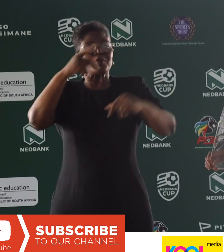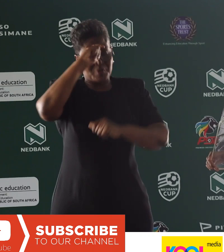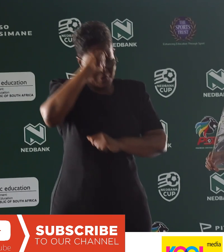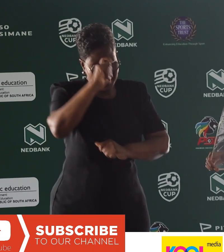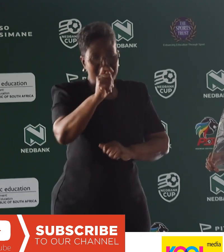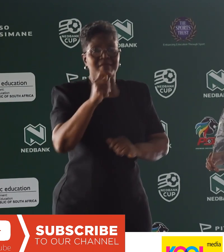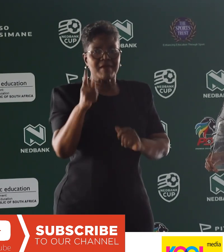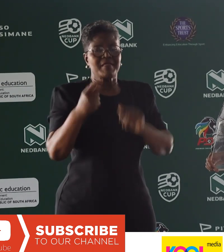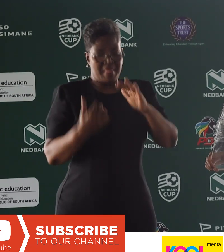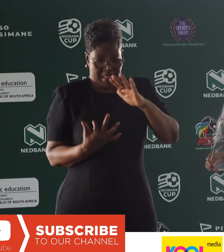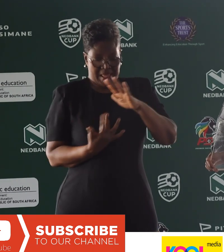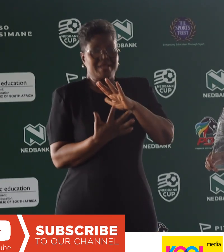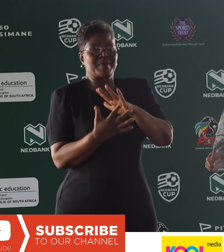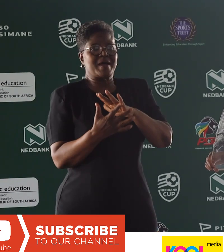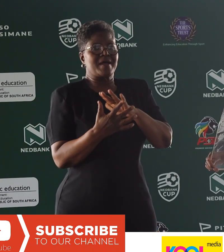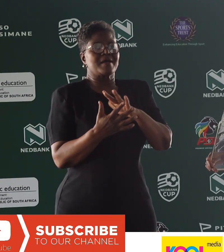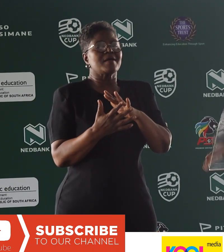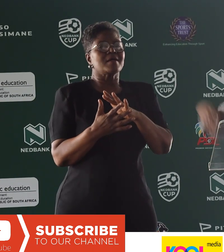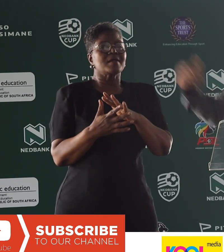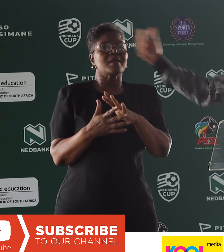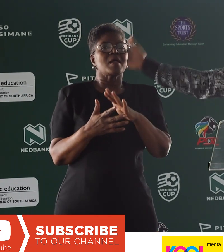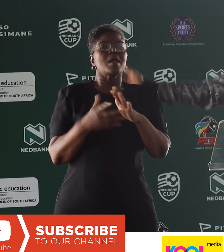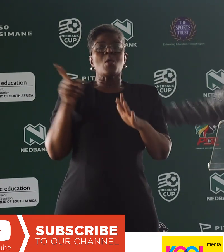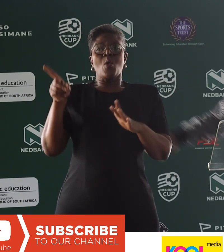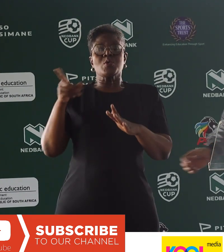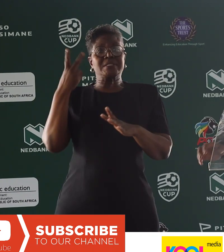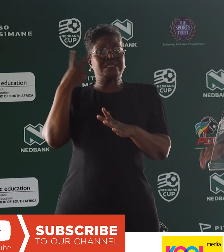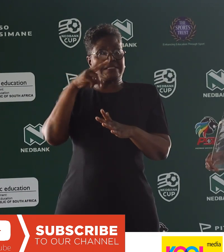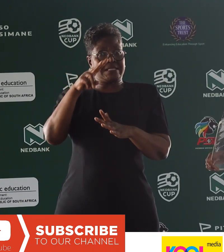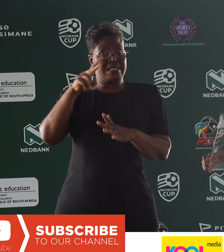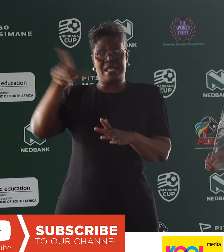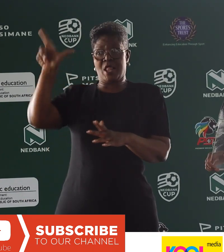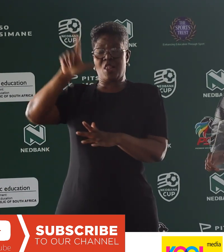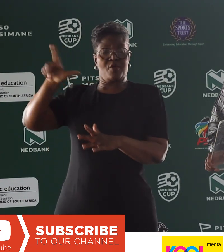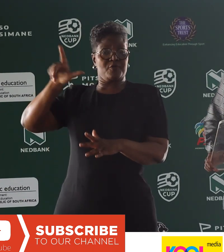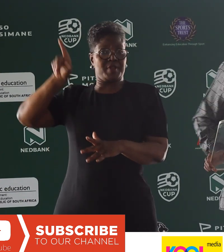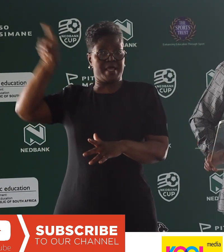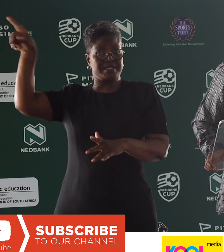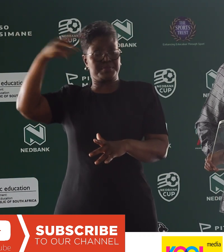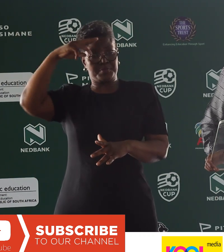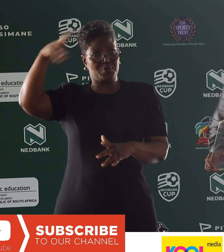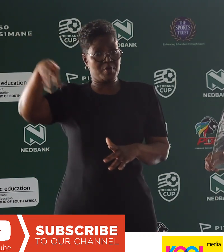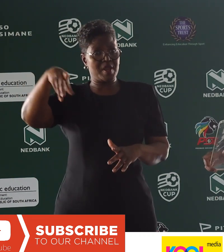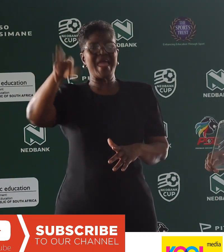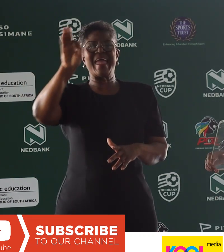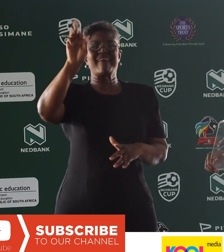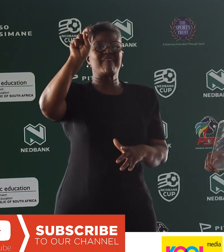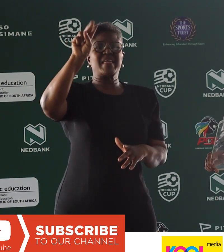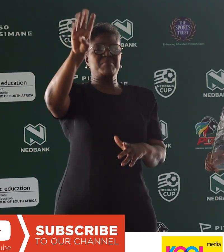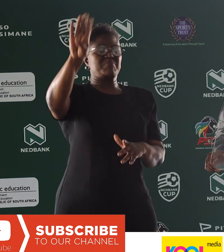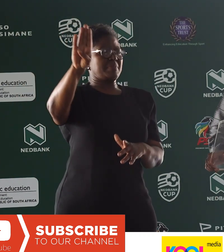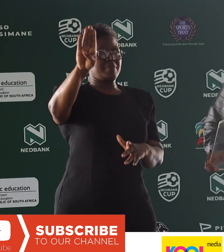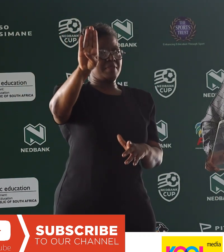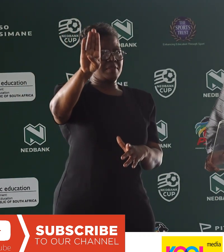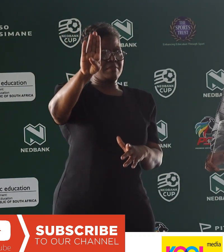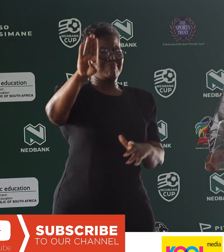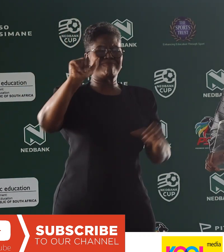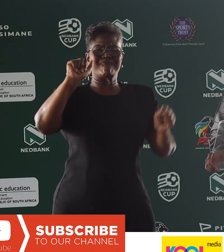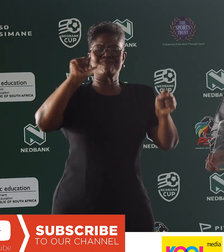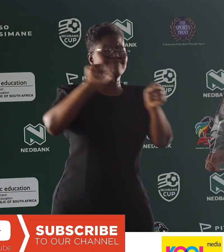players. When you see Lofentse, when you see Lucas Moribe, when you see FNB,